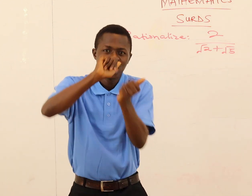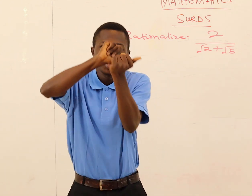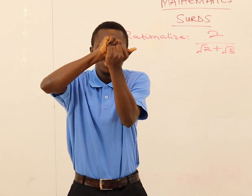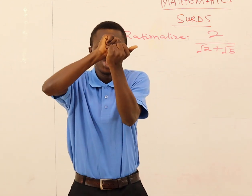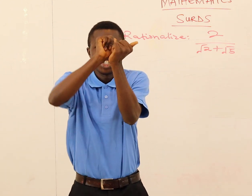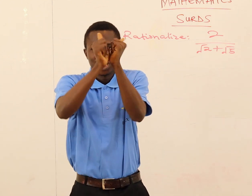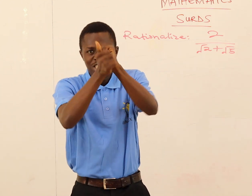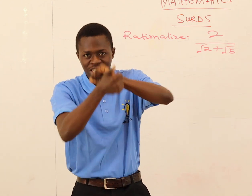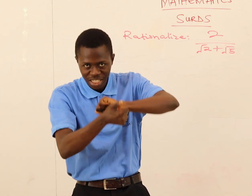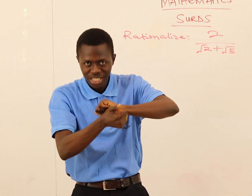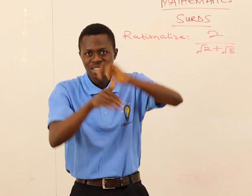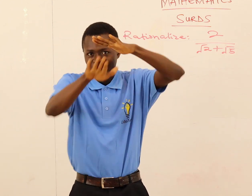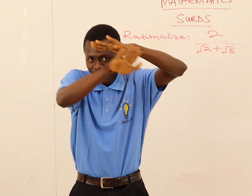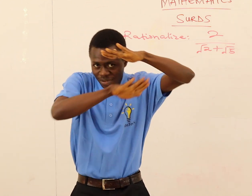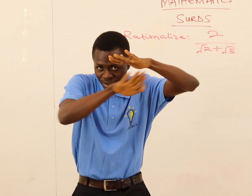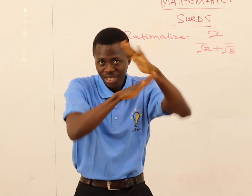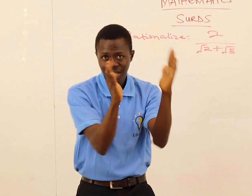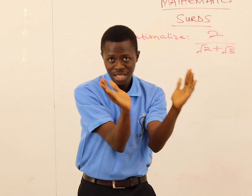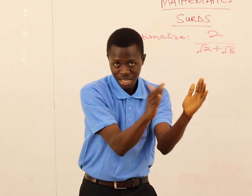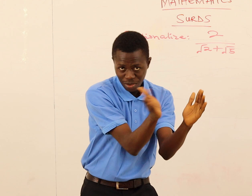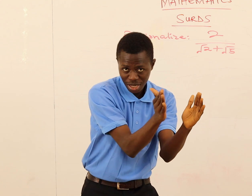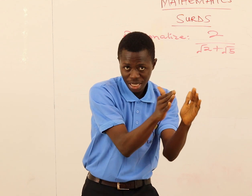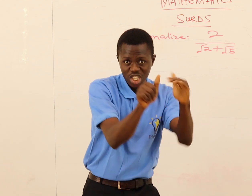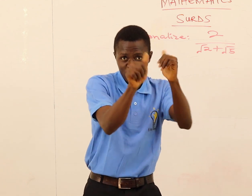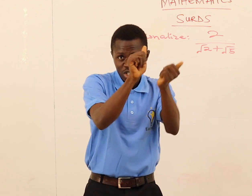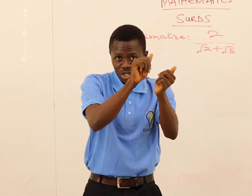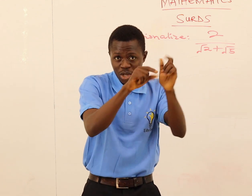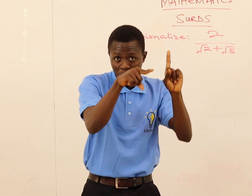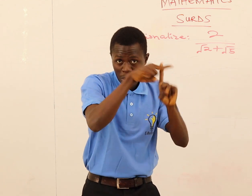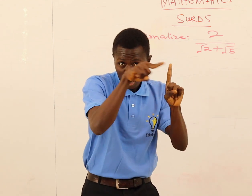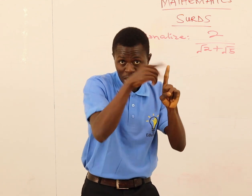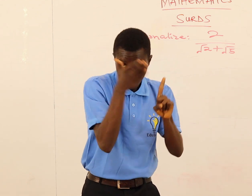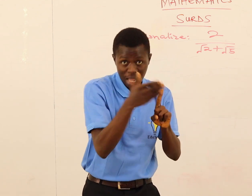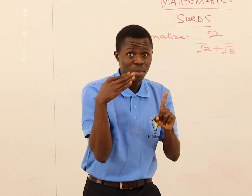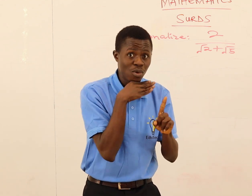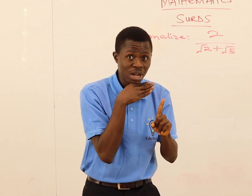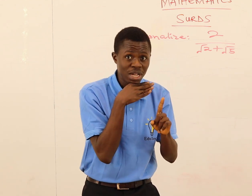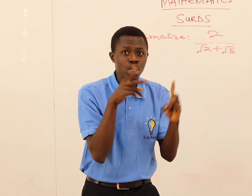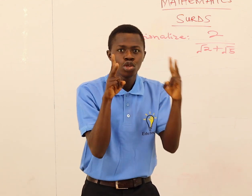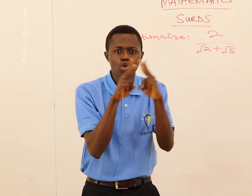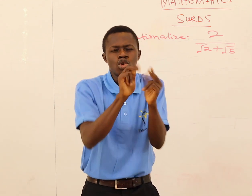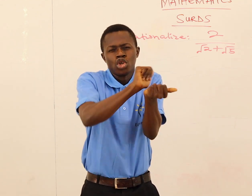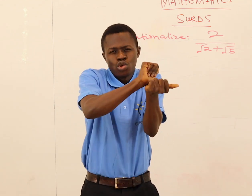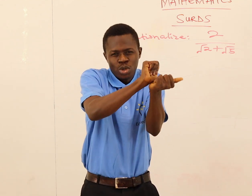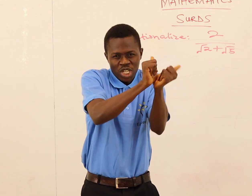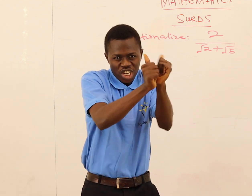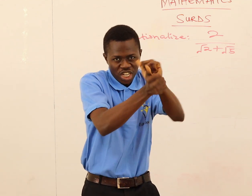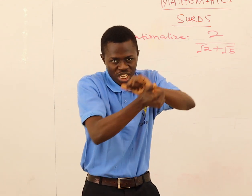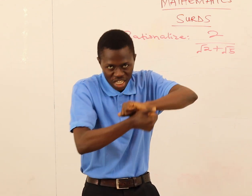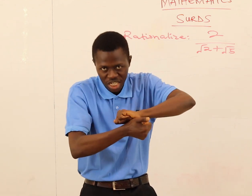If it is positive, we multiply it by negative sign. So we multiply the numerator,